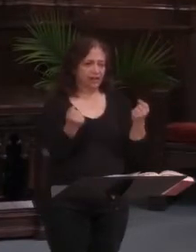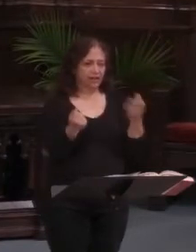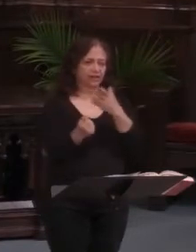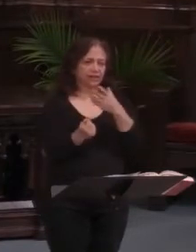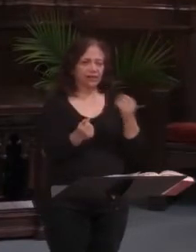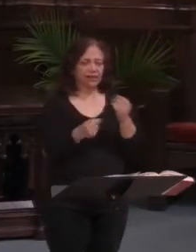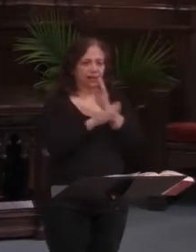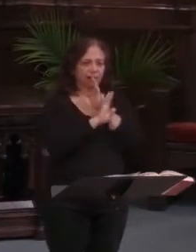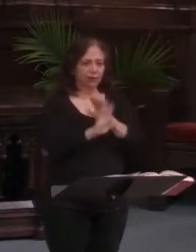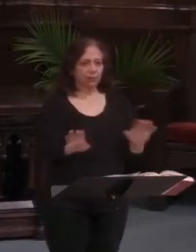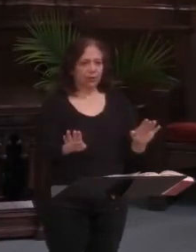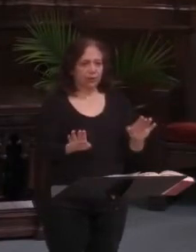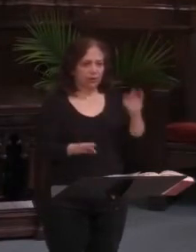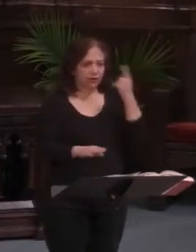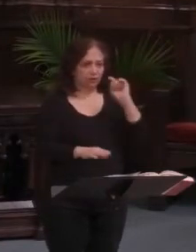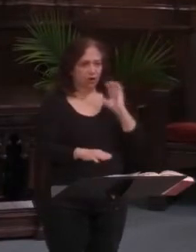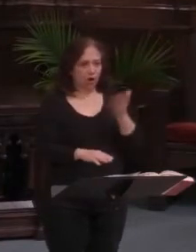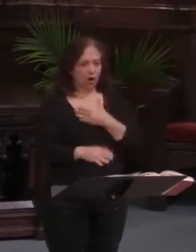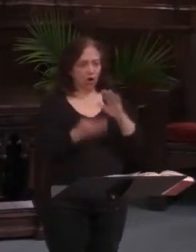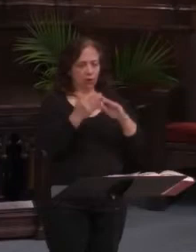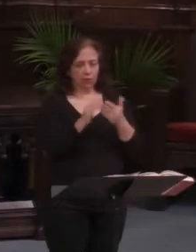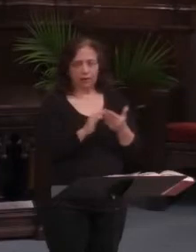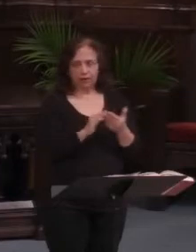and peace to our community.